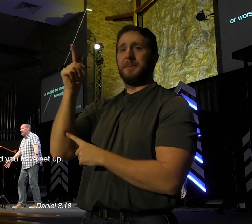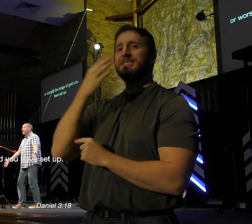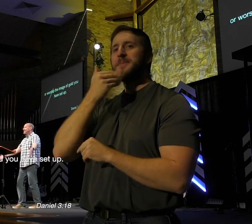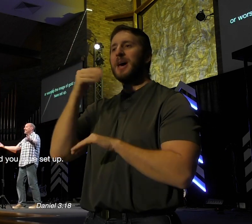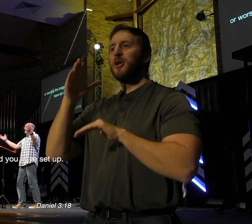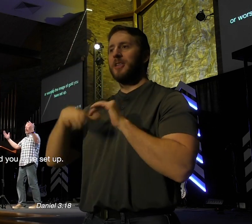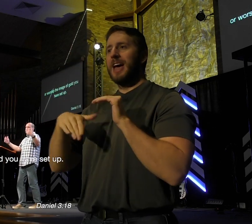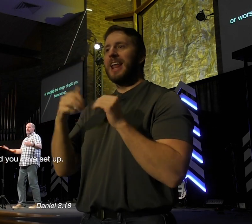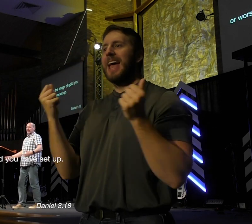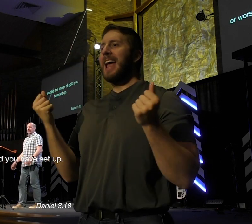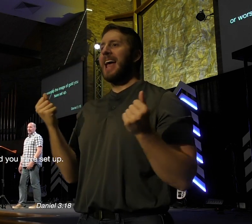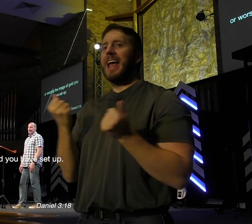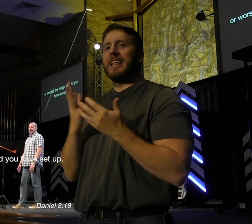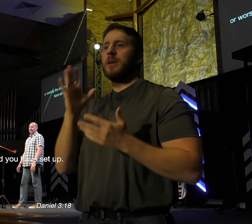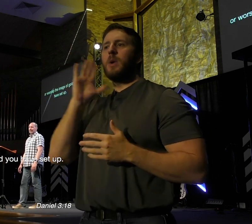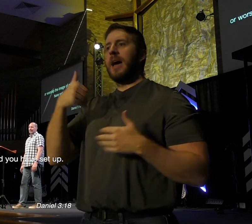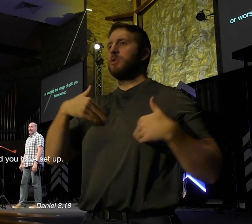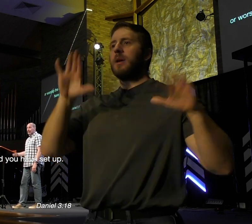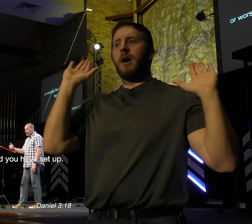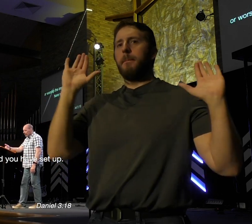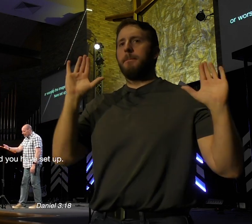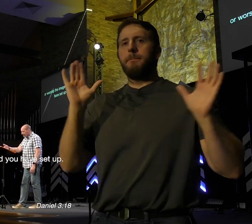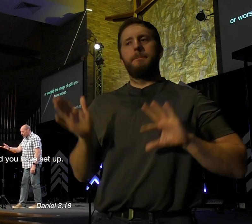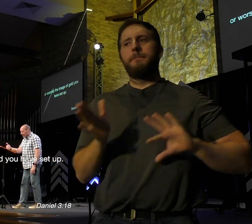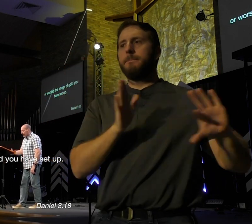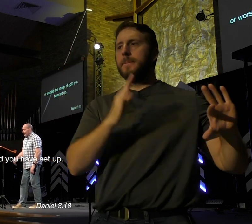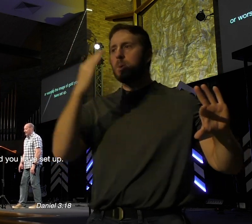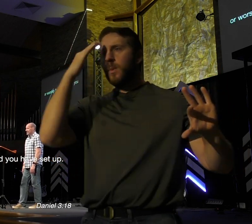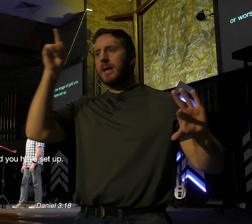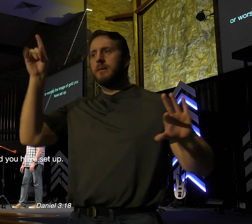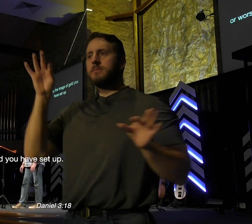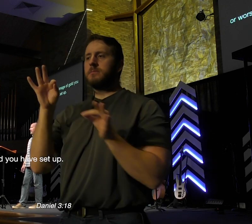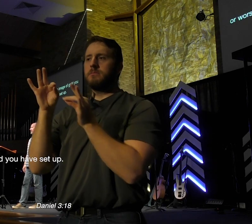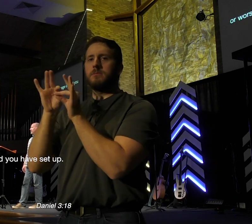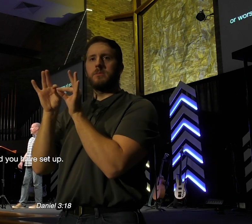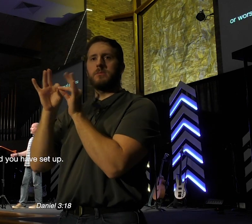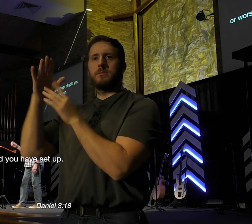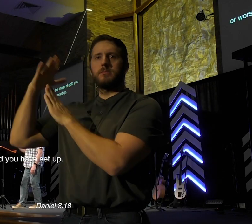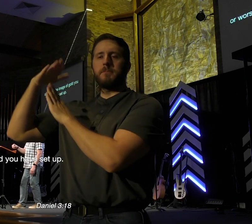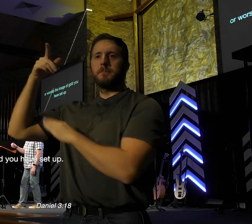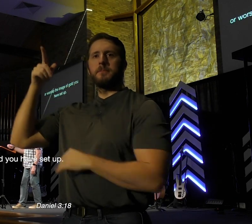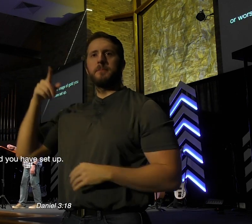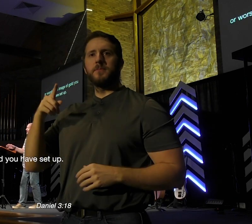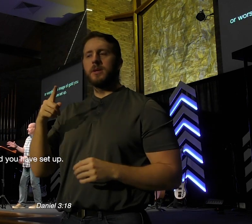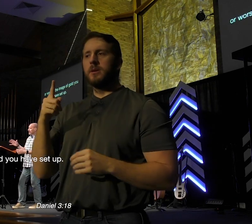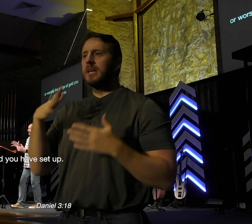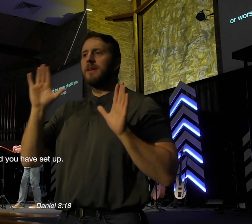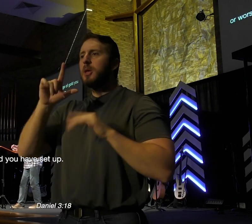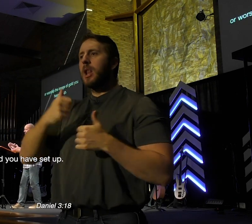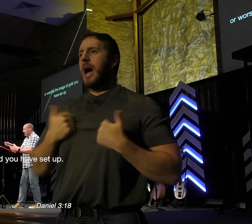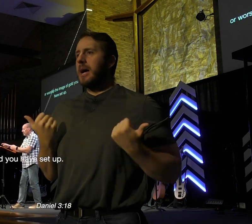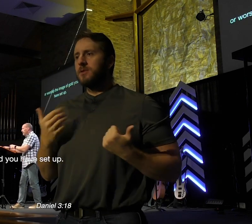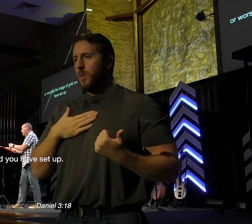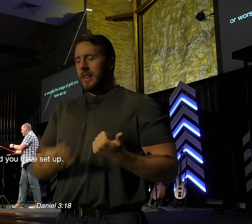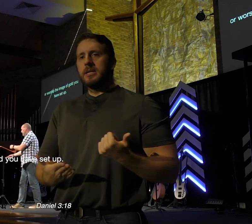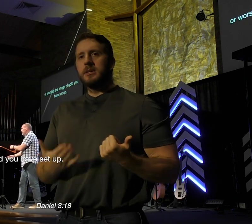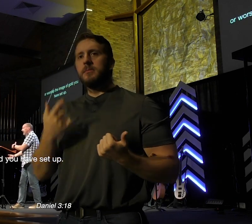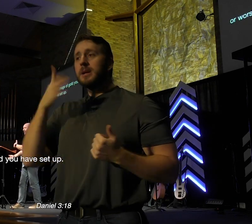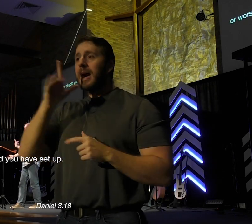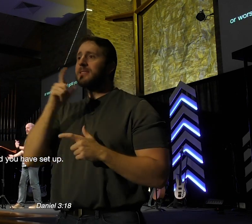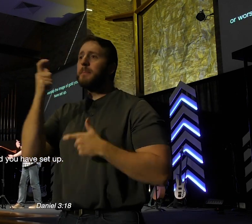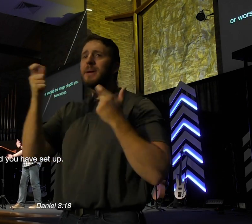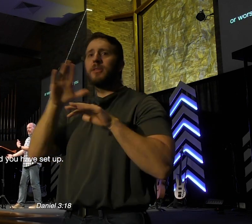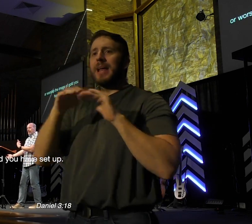than anything that they'd ever have to give up, including their lives. Because faith believes not only is God bigger than